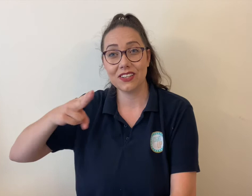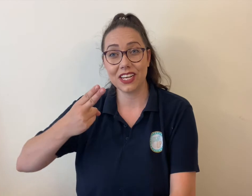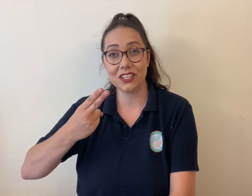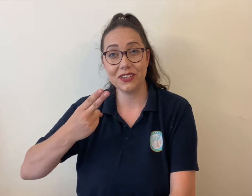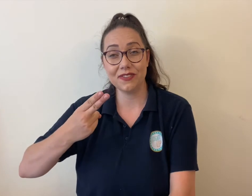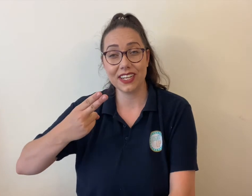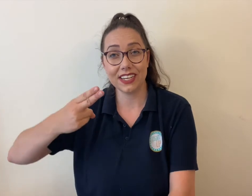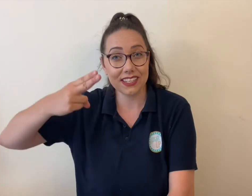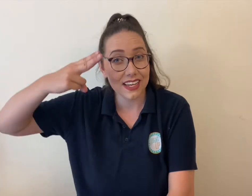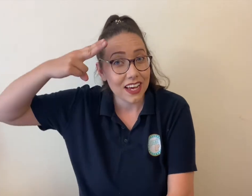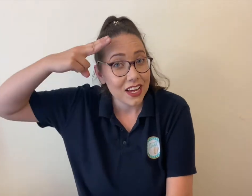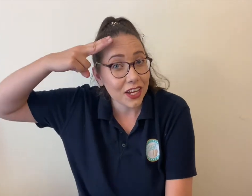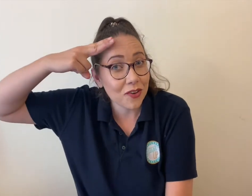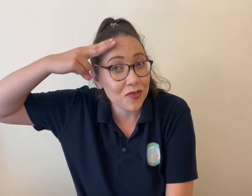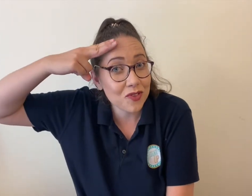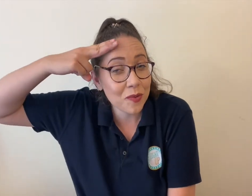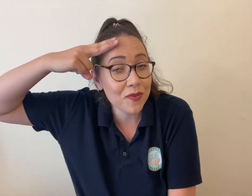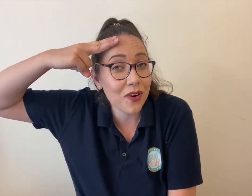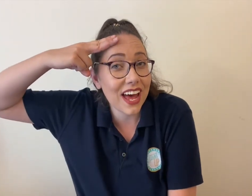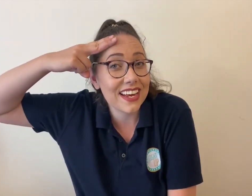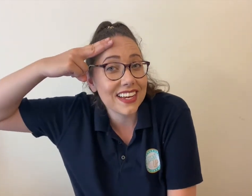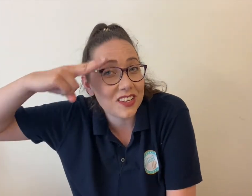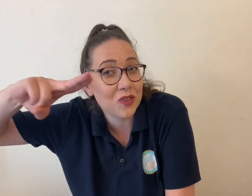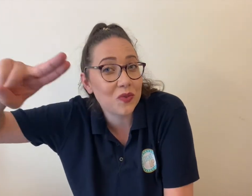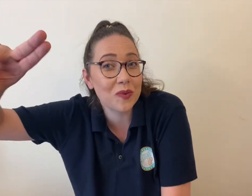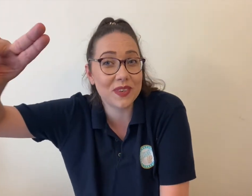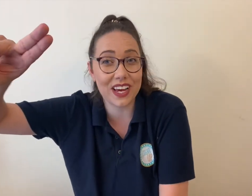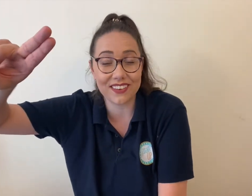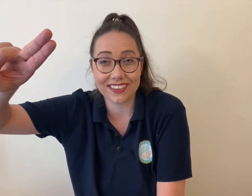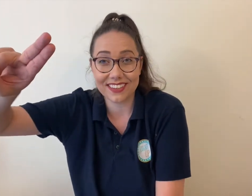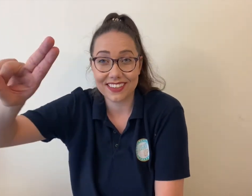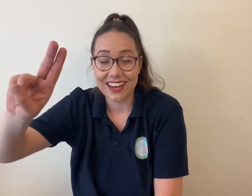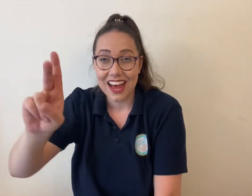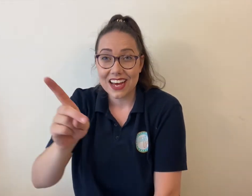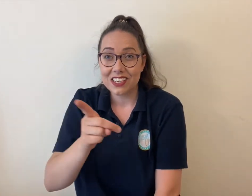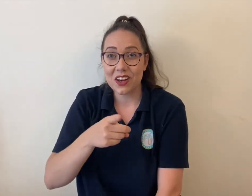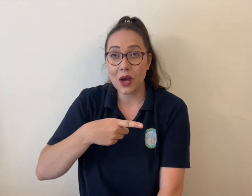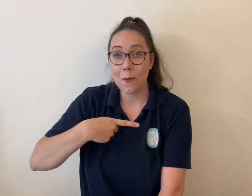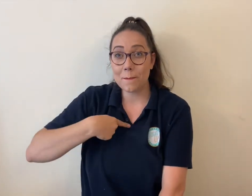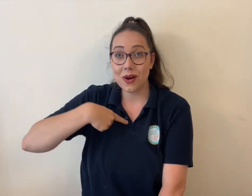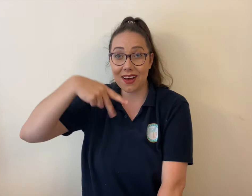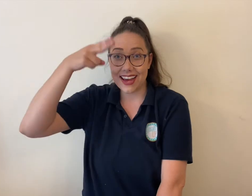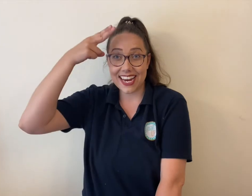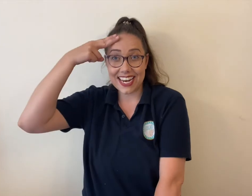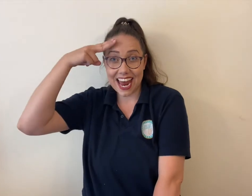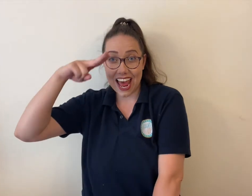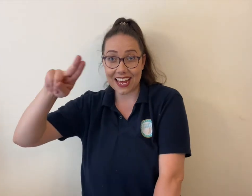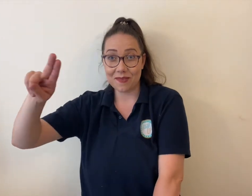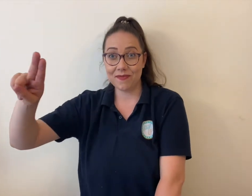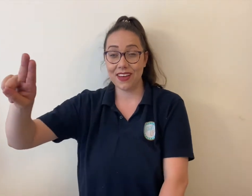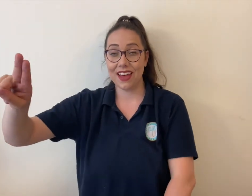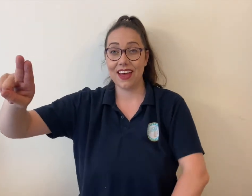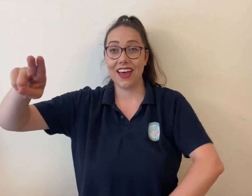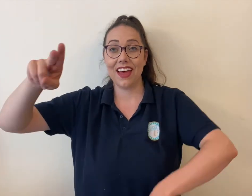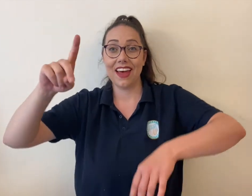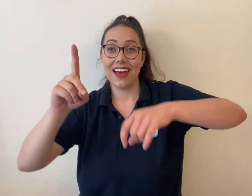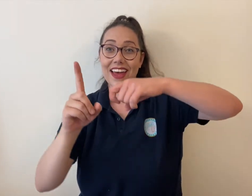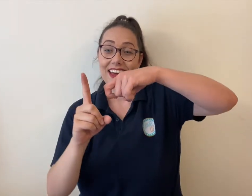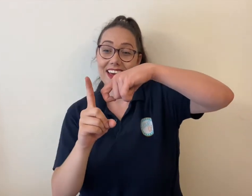two fingers, you go from the top of your head and you swoop down. So I go my name,